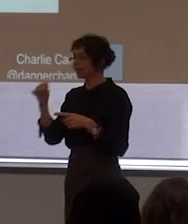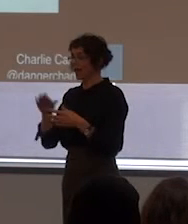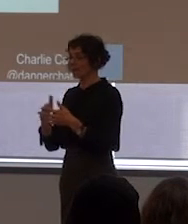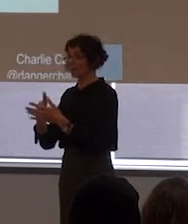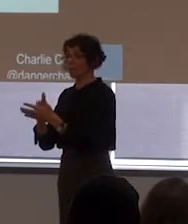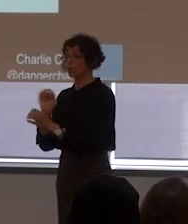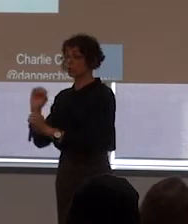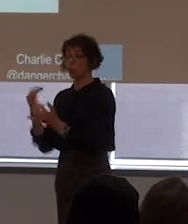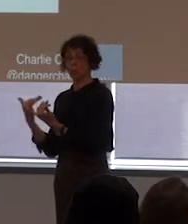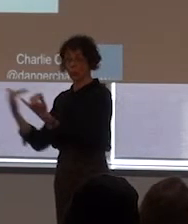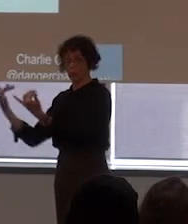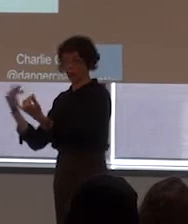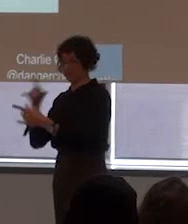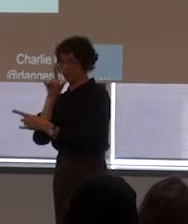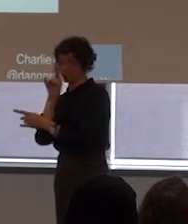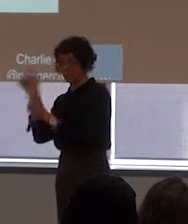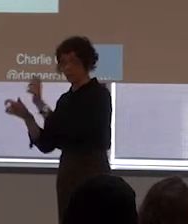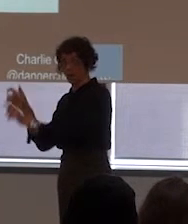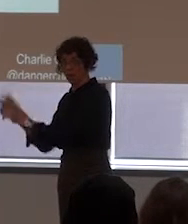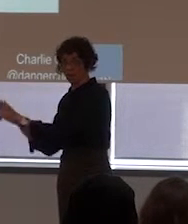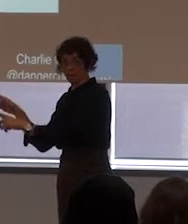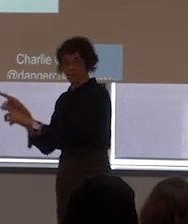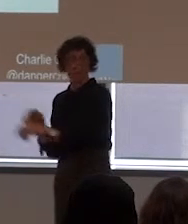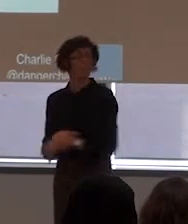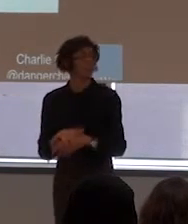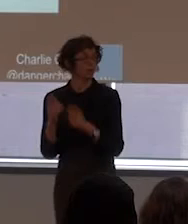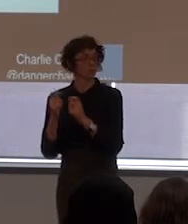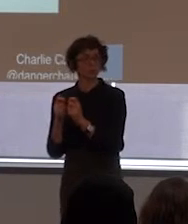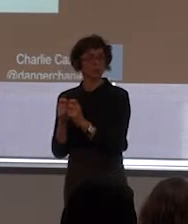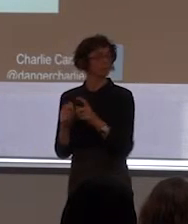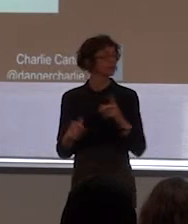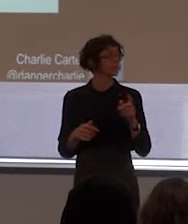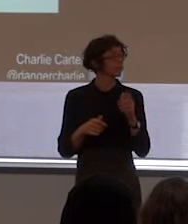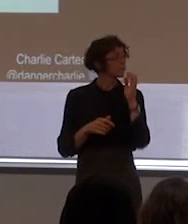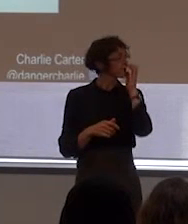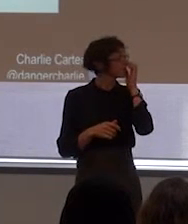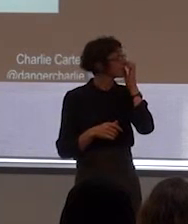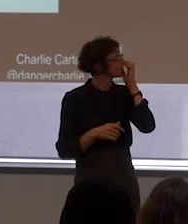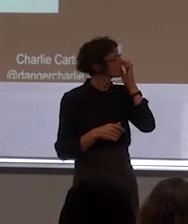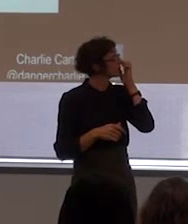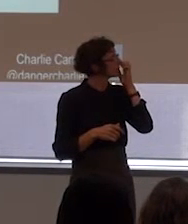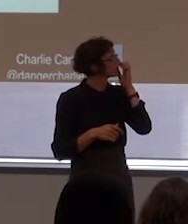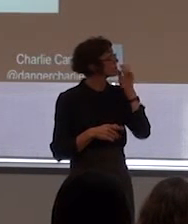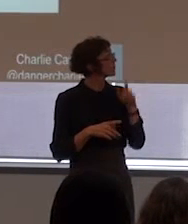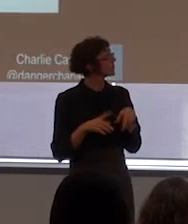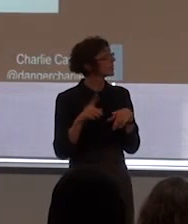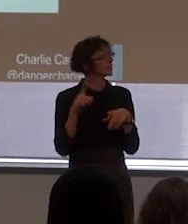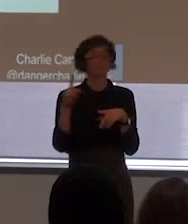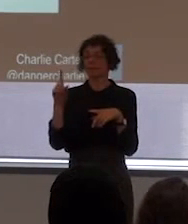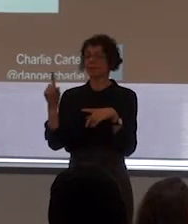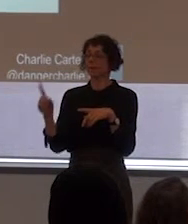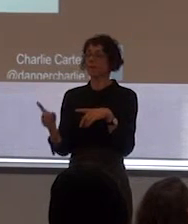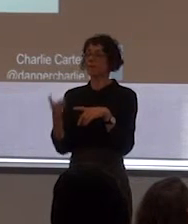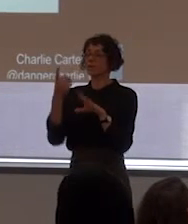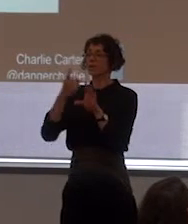Okay. Now this is something I did a talk here last year with first year web students, and it was 8 o'clock on a